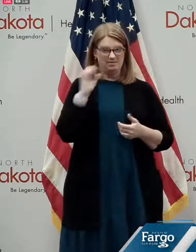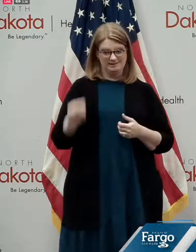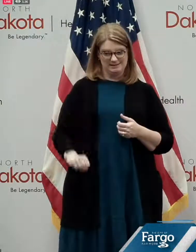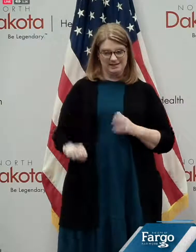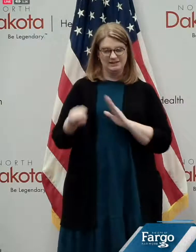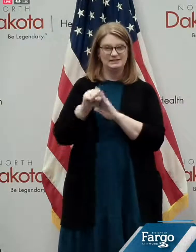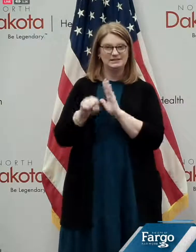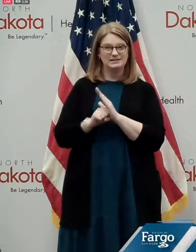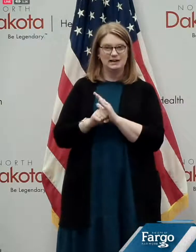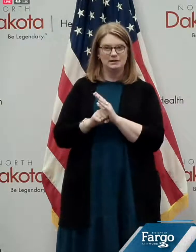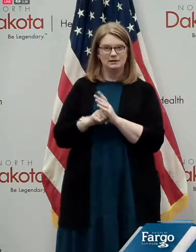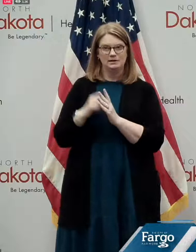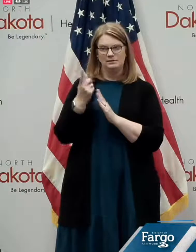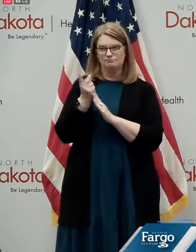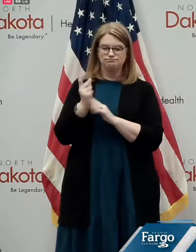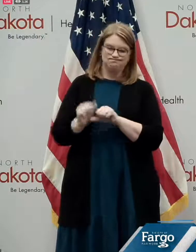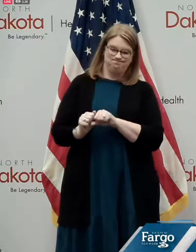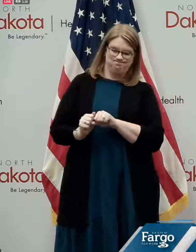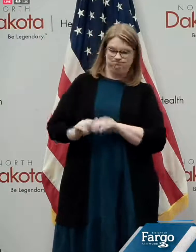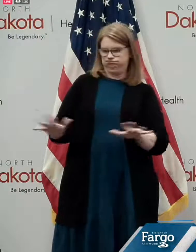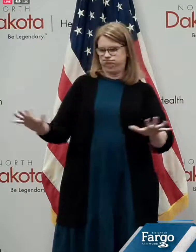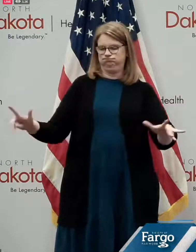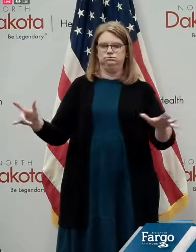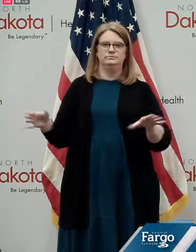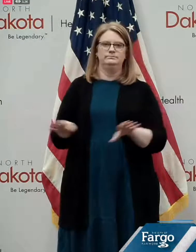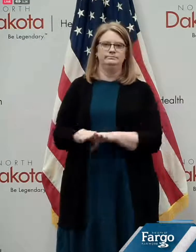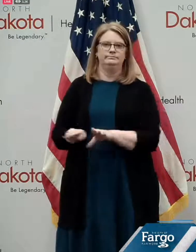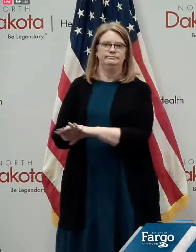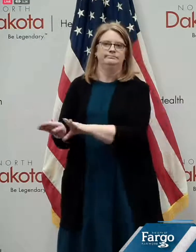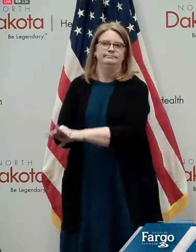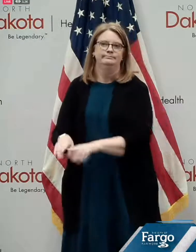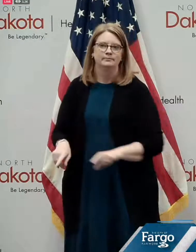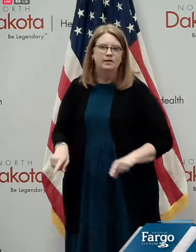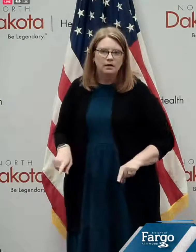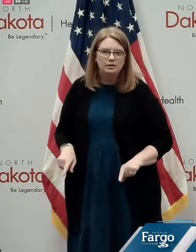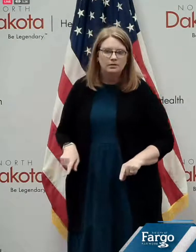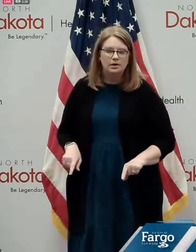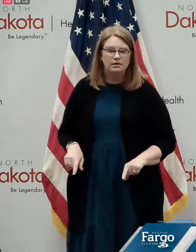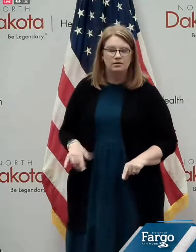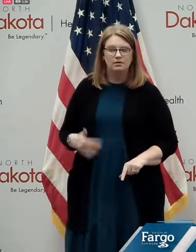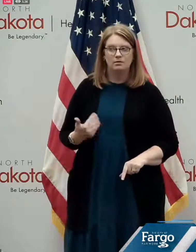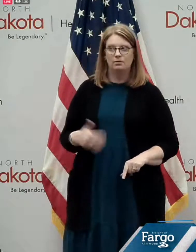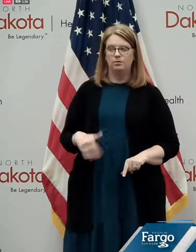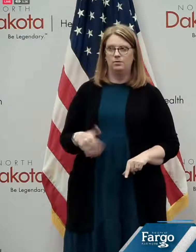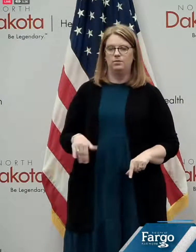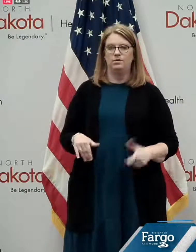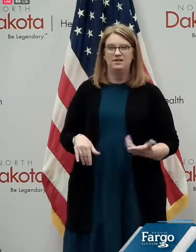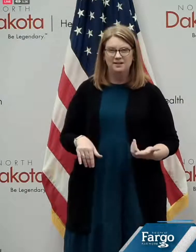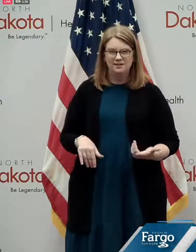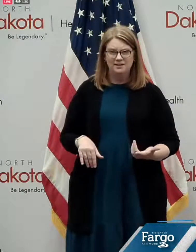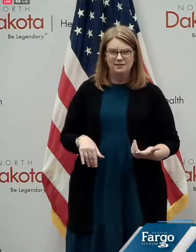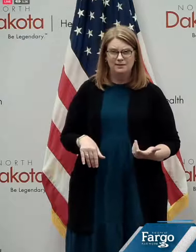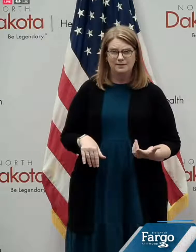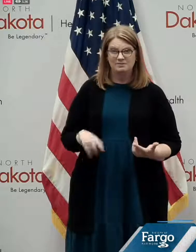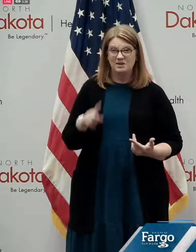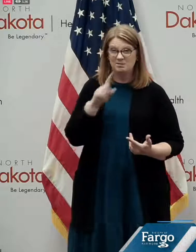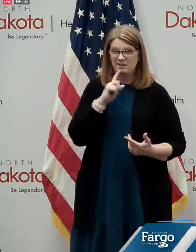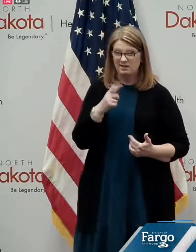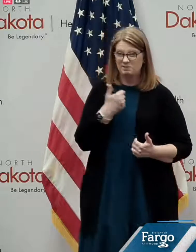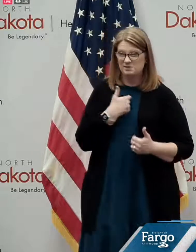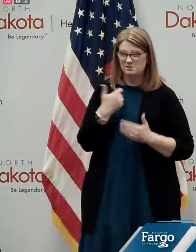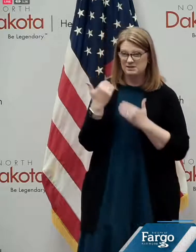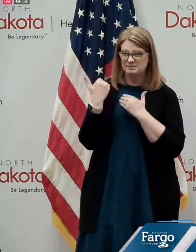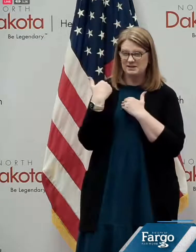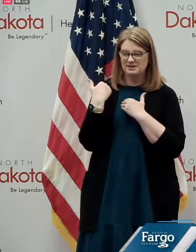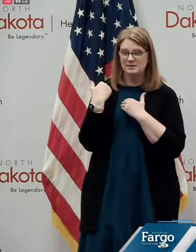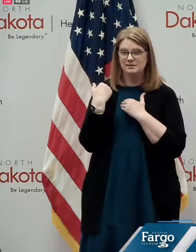with these recent outbreaks. That dwarfs what could have been done by personal responsibility. And so again, when we